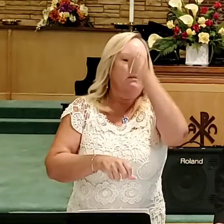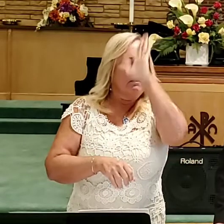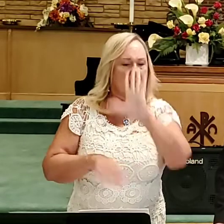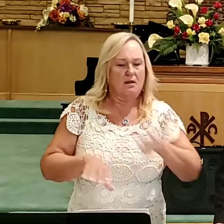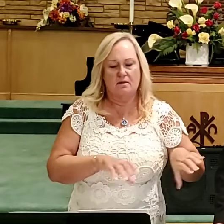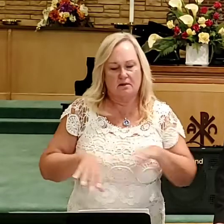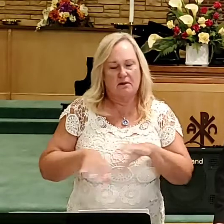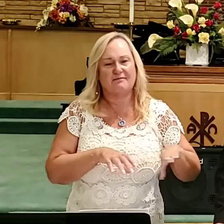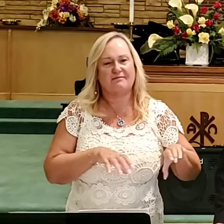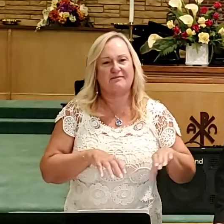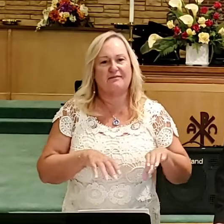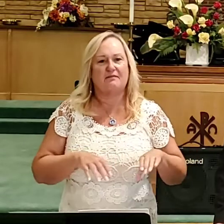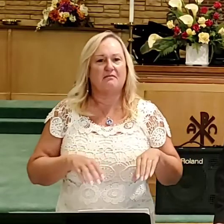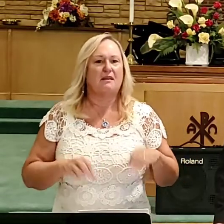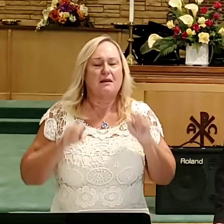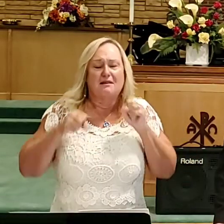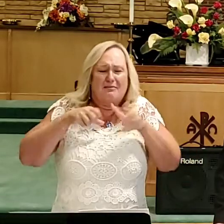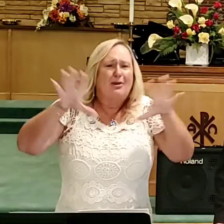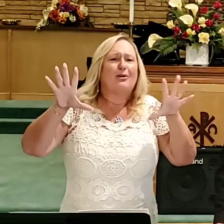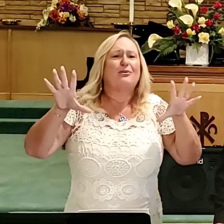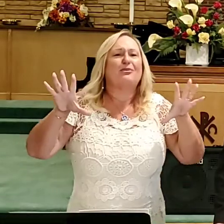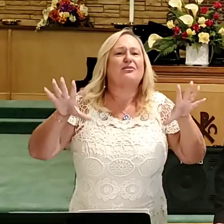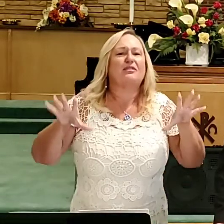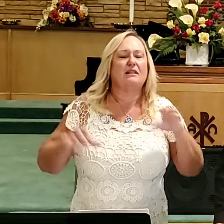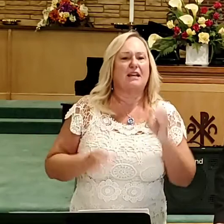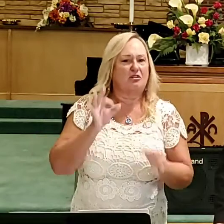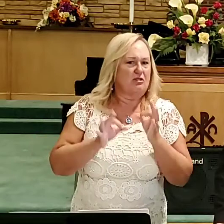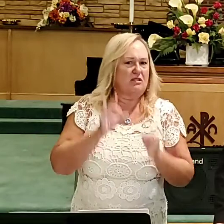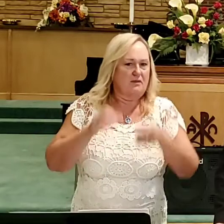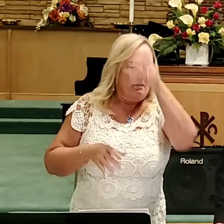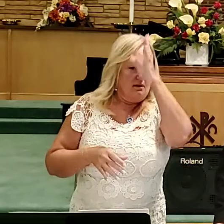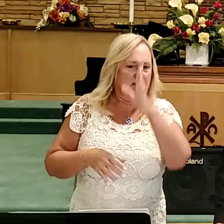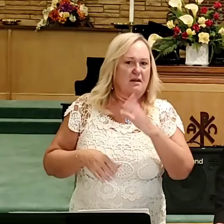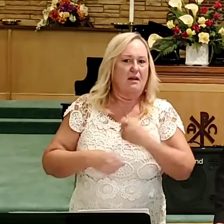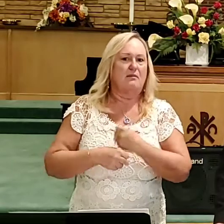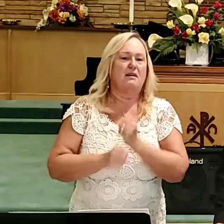done, his miracles, and the judgments God uttered.